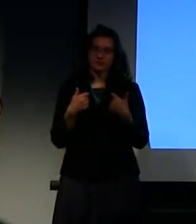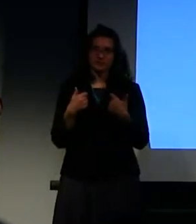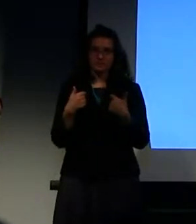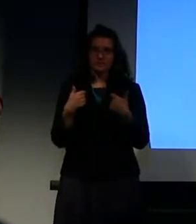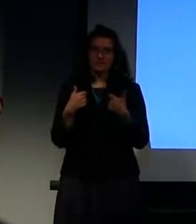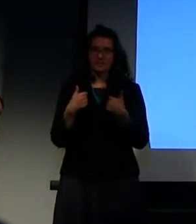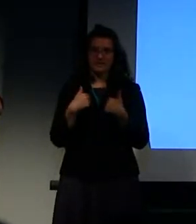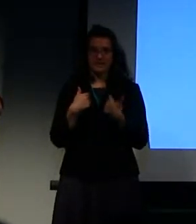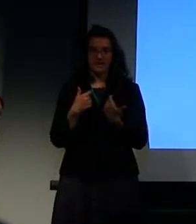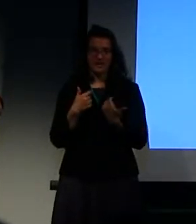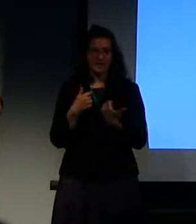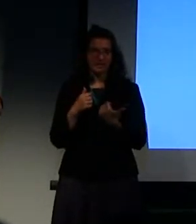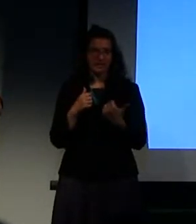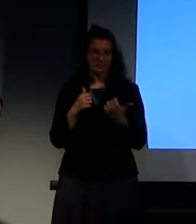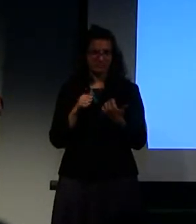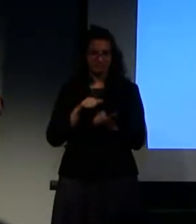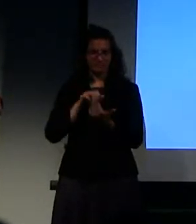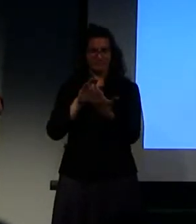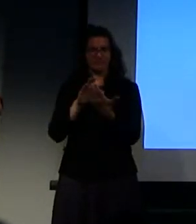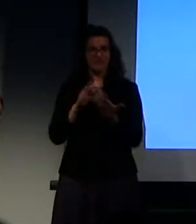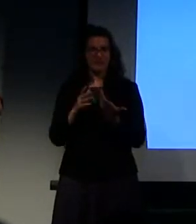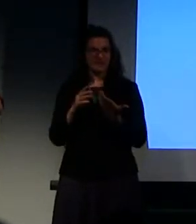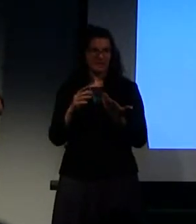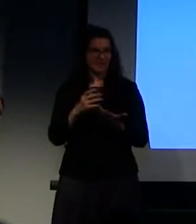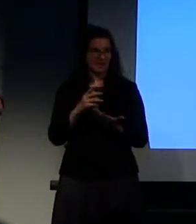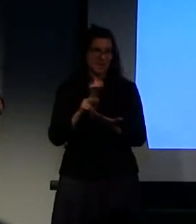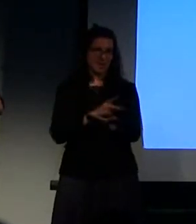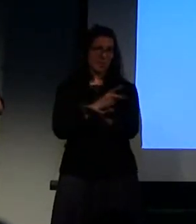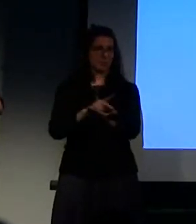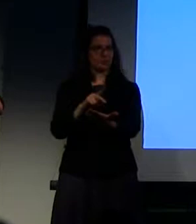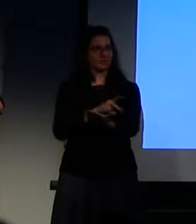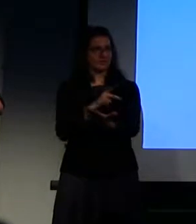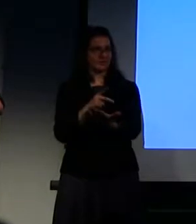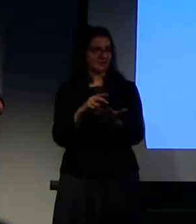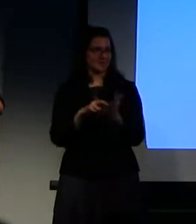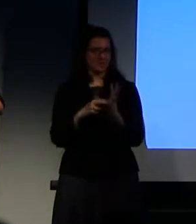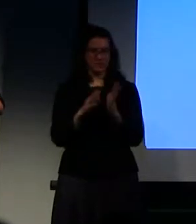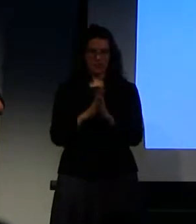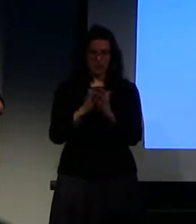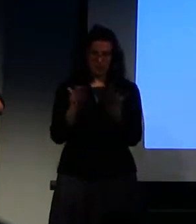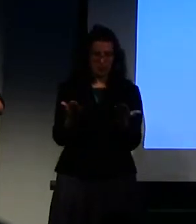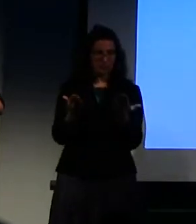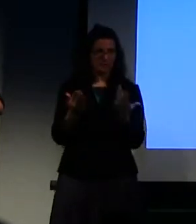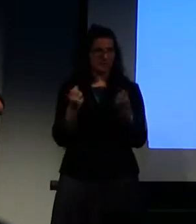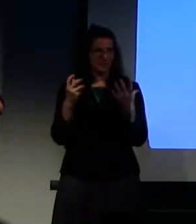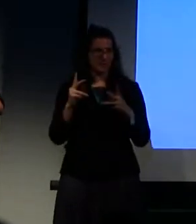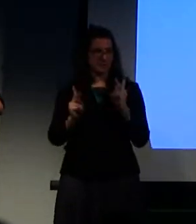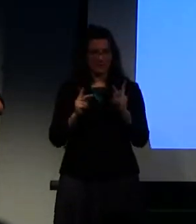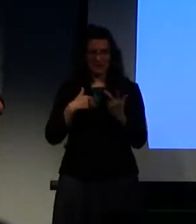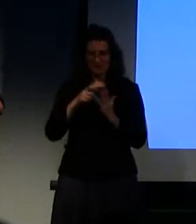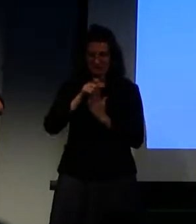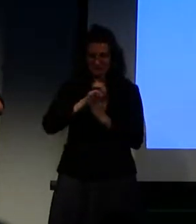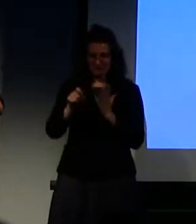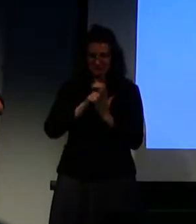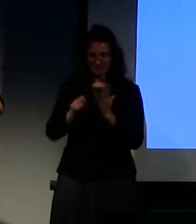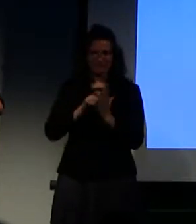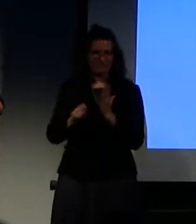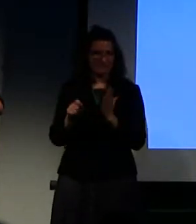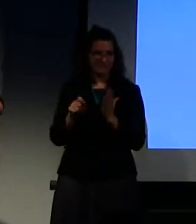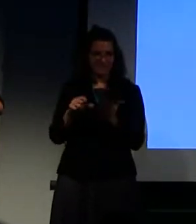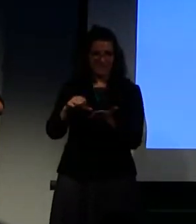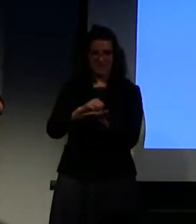Poetry is books, right? Like a lot of people have that written page in order to get the experience of it. A lot of the books that I